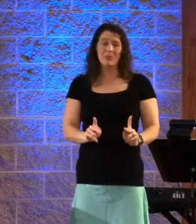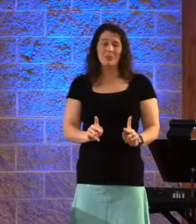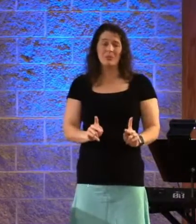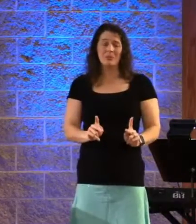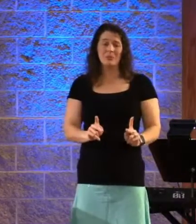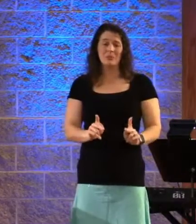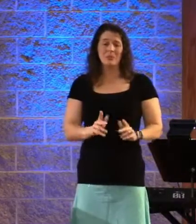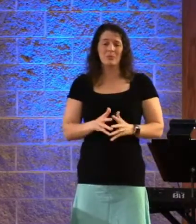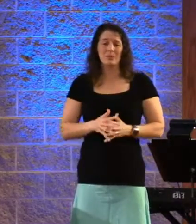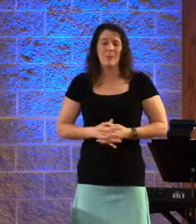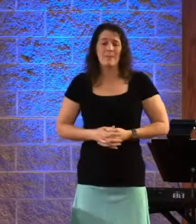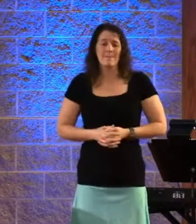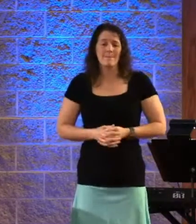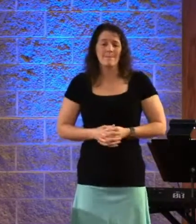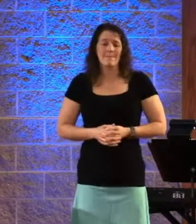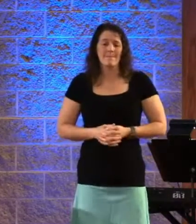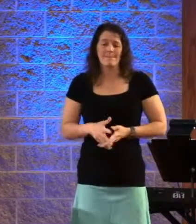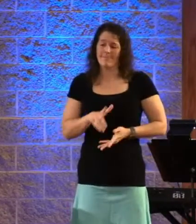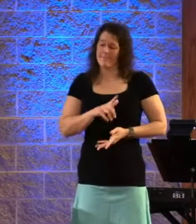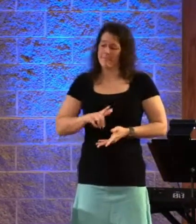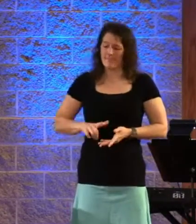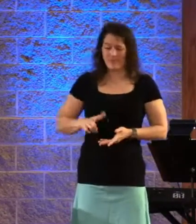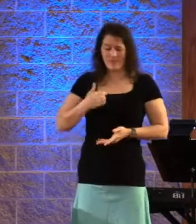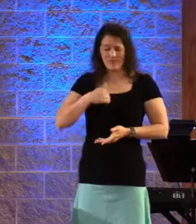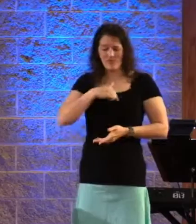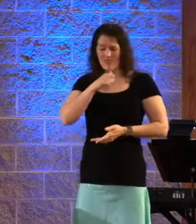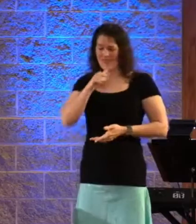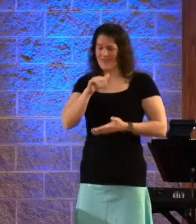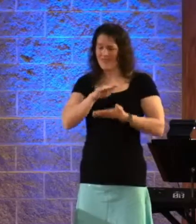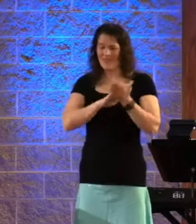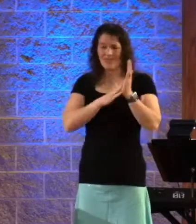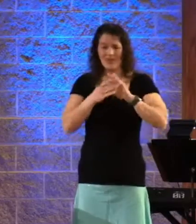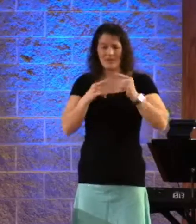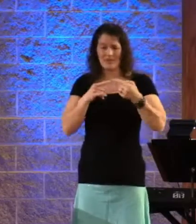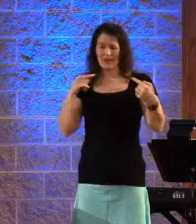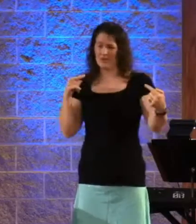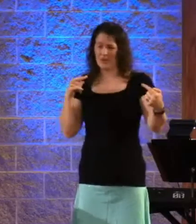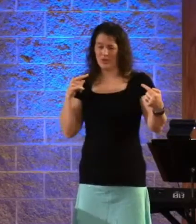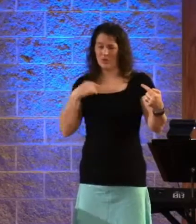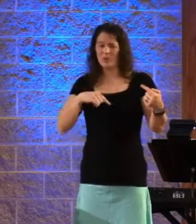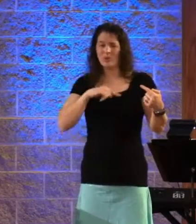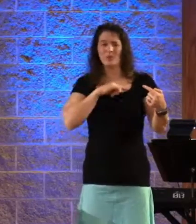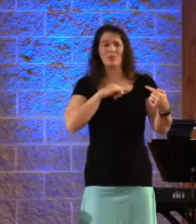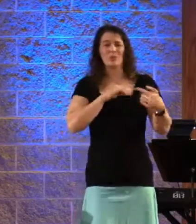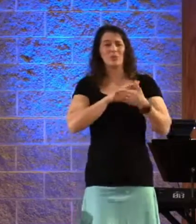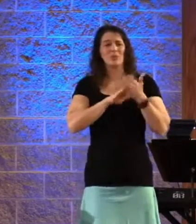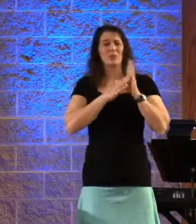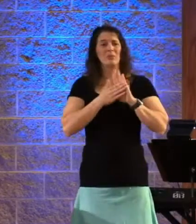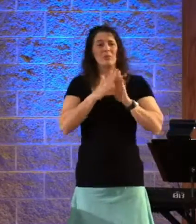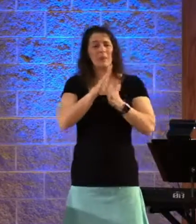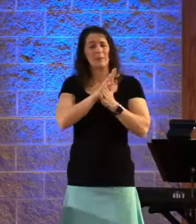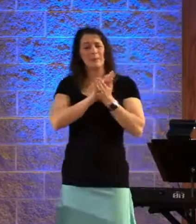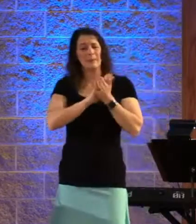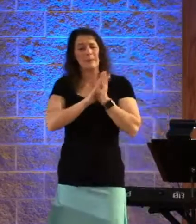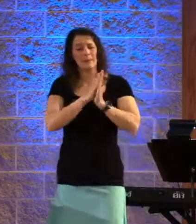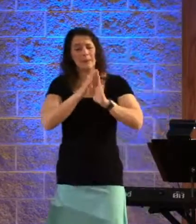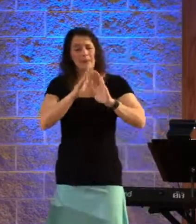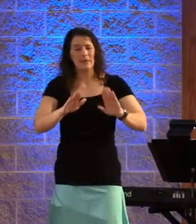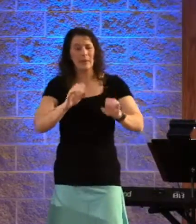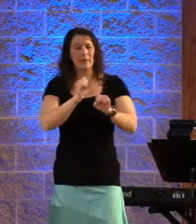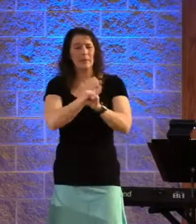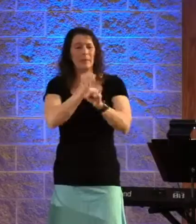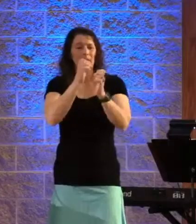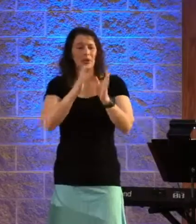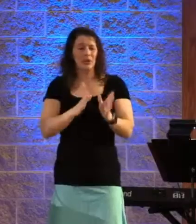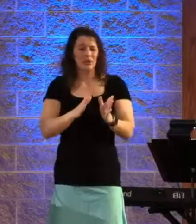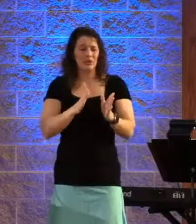Lord, may we not become enemies. May we be peacemakers. So Lord, we lift our country and our current situation to